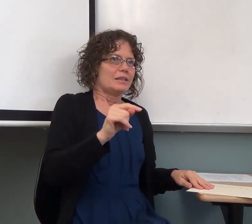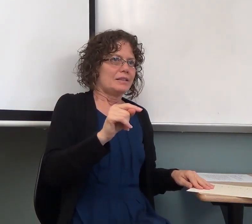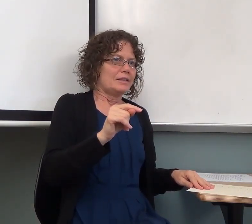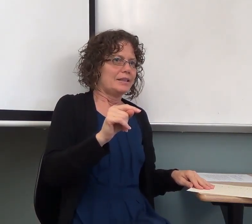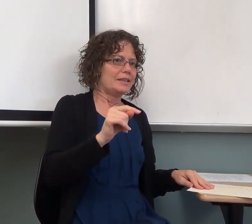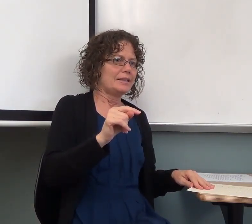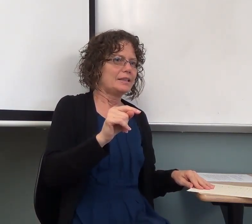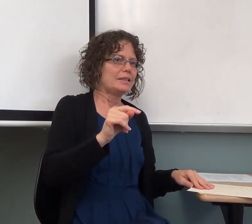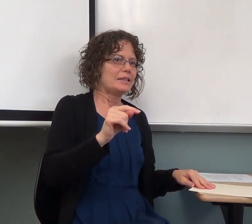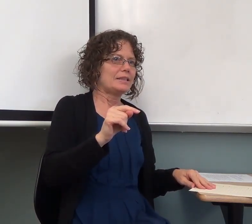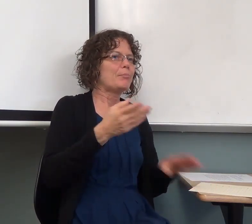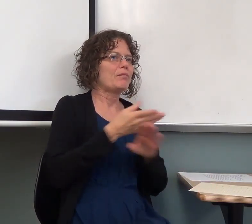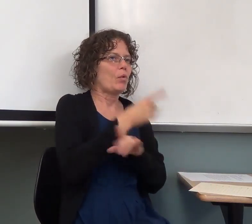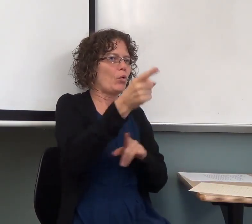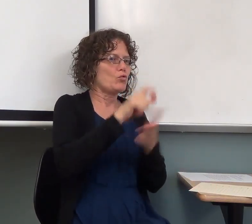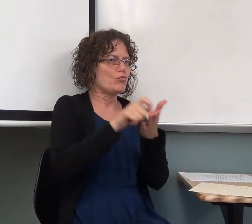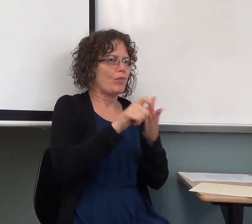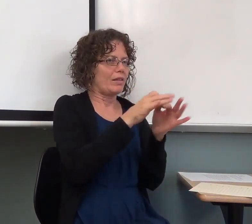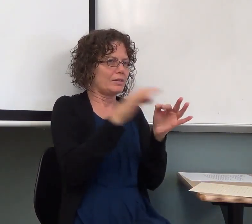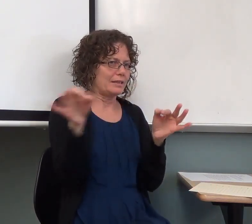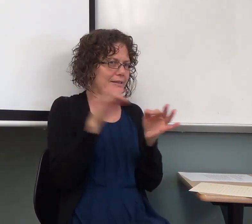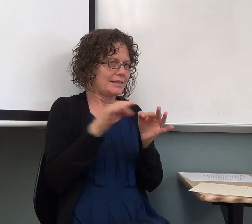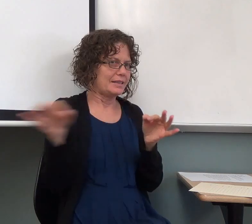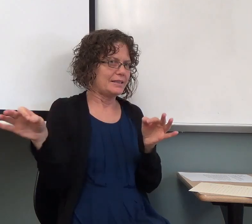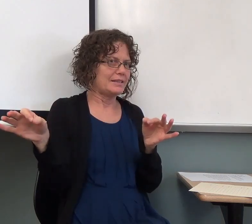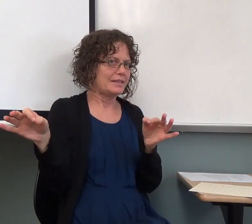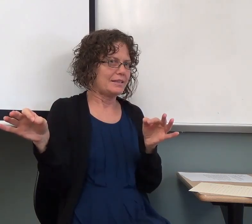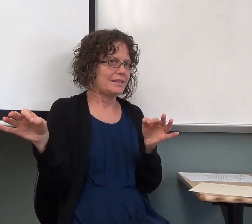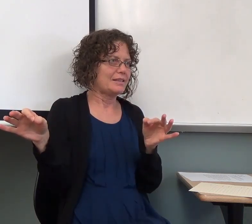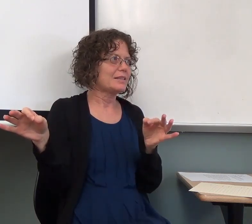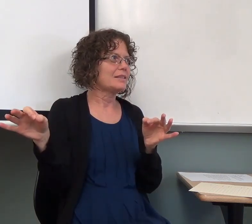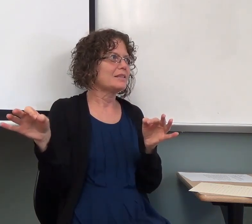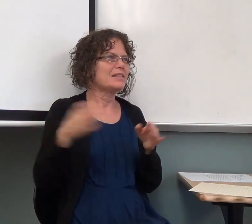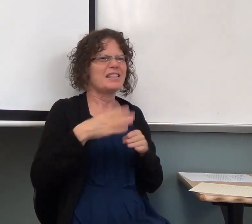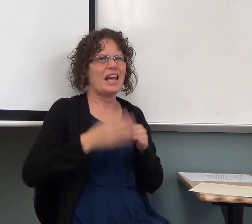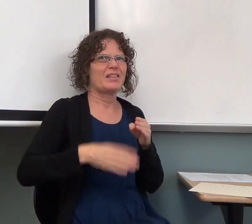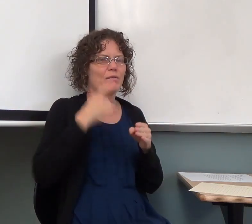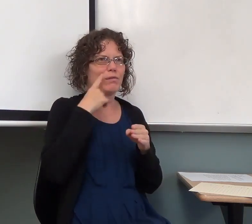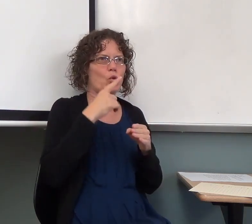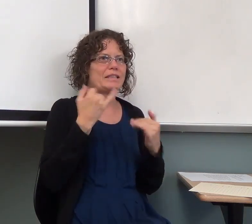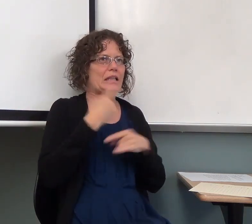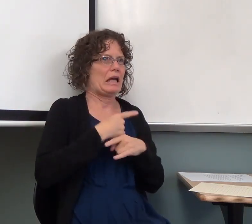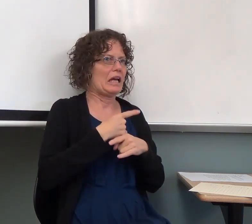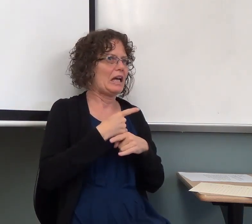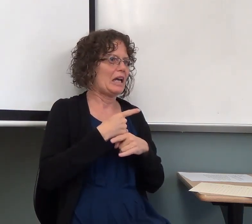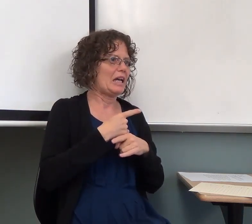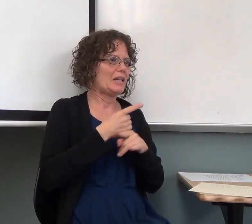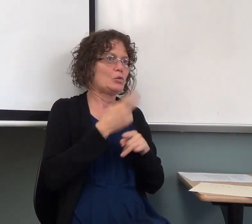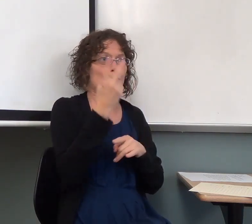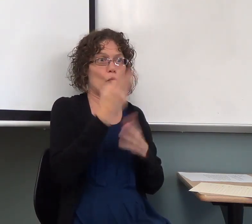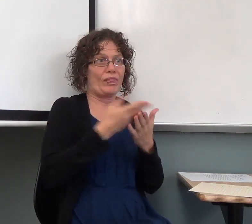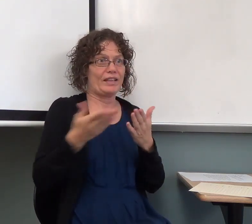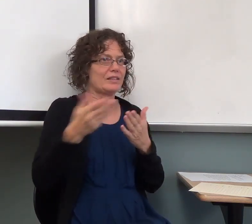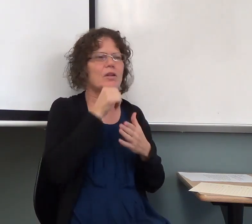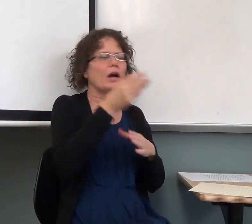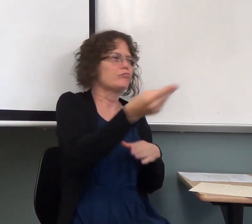your sentences, because that's going to be this is going to be your ending assignment for our day today. We have 2 things. Okay, before you're not going to turn it in and leave because I